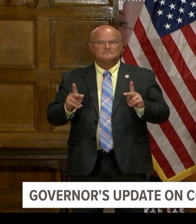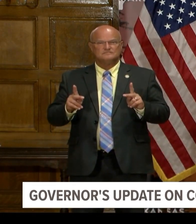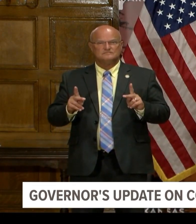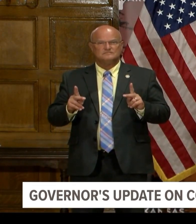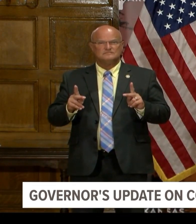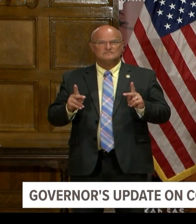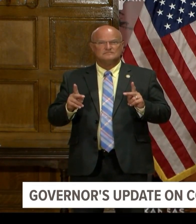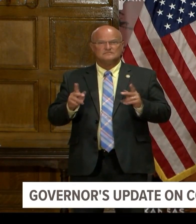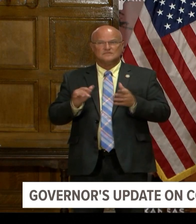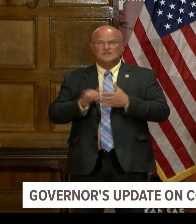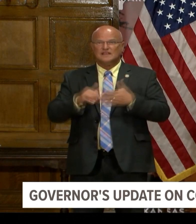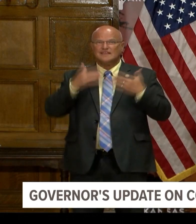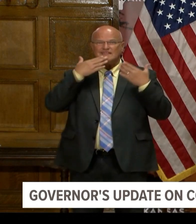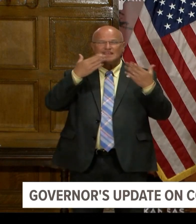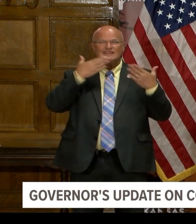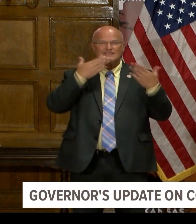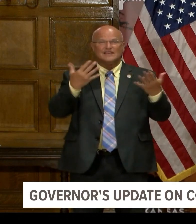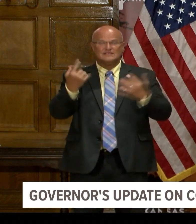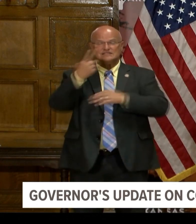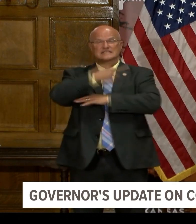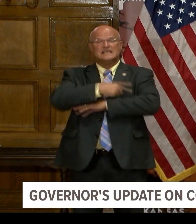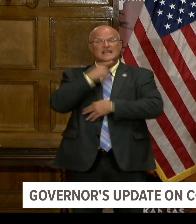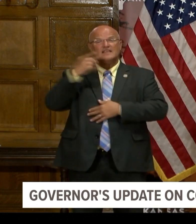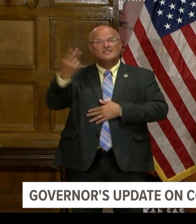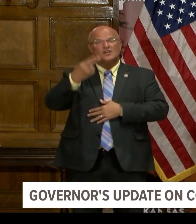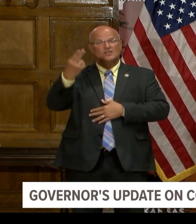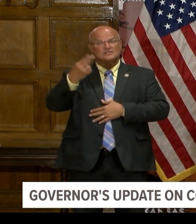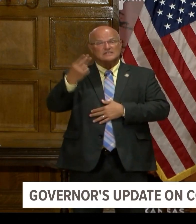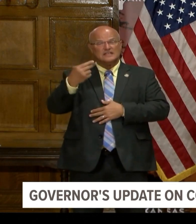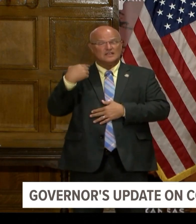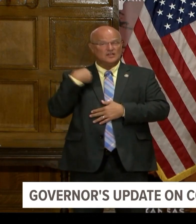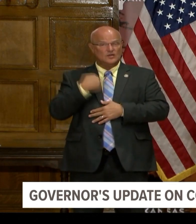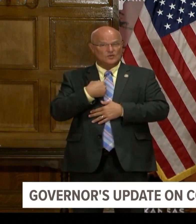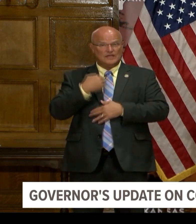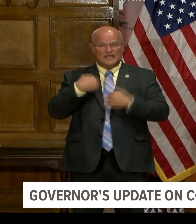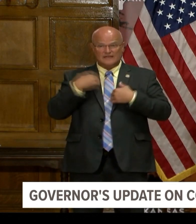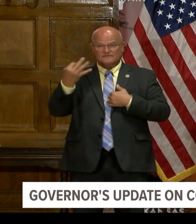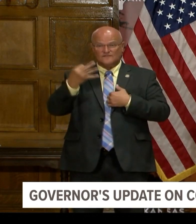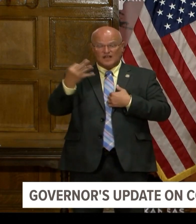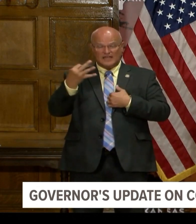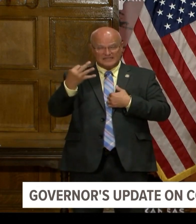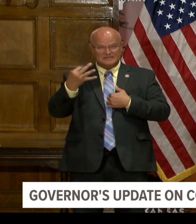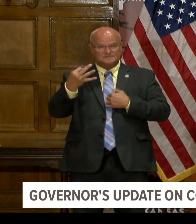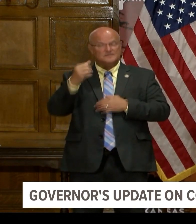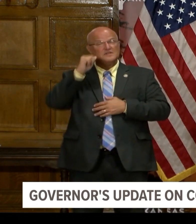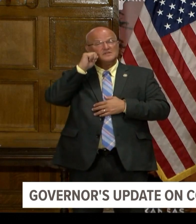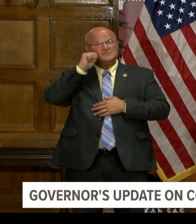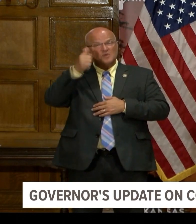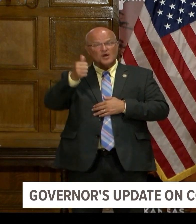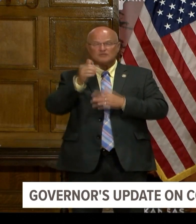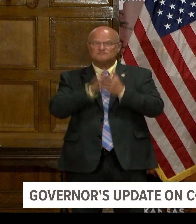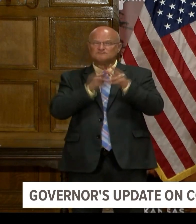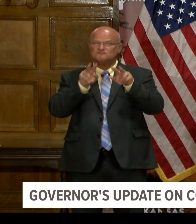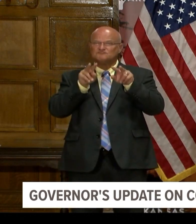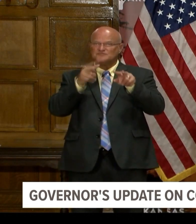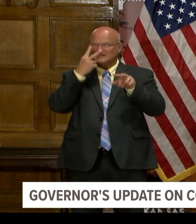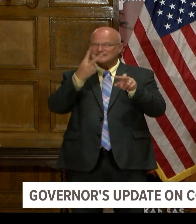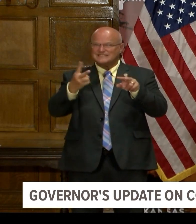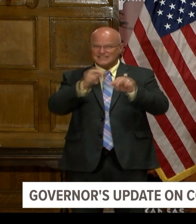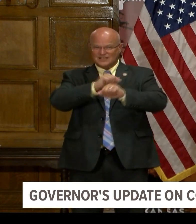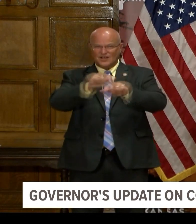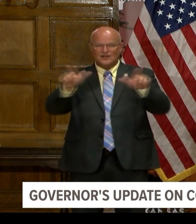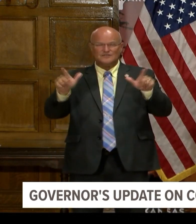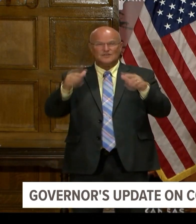With that, thank you. Today is Thursday, so we've got Friday tomorrow, and look forward to seeing it, and